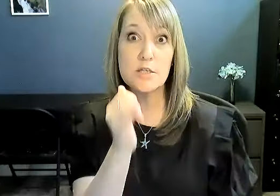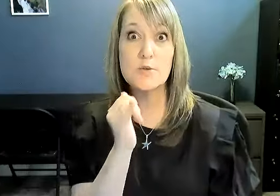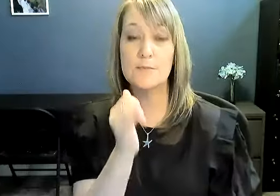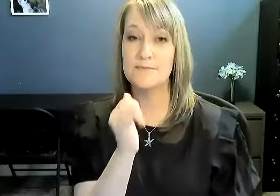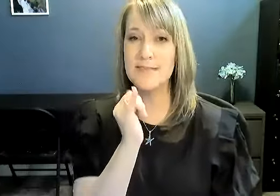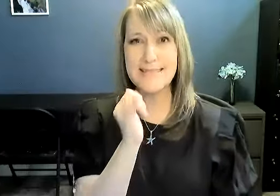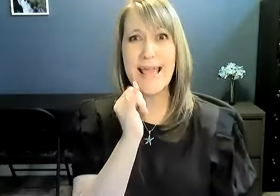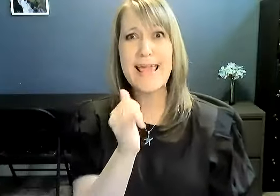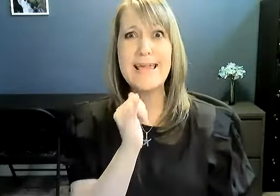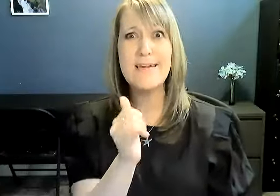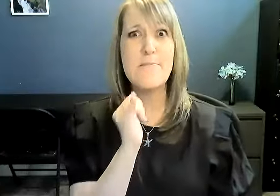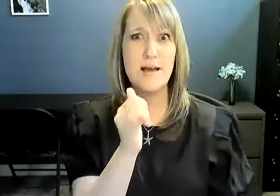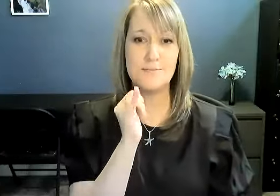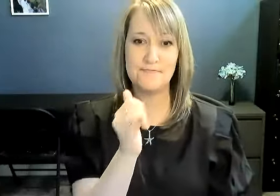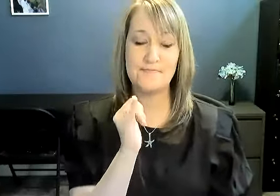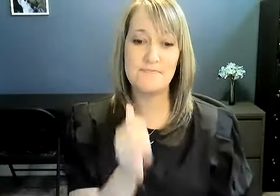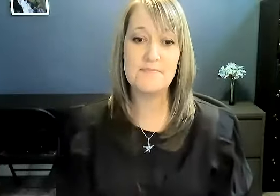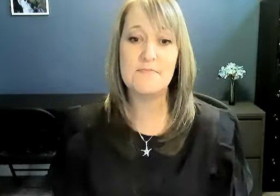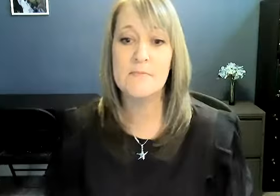too, same.